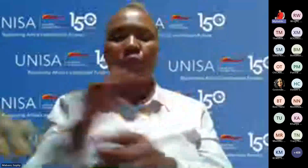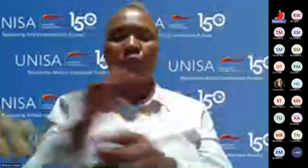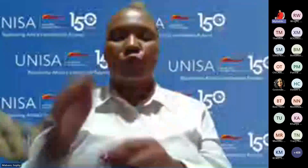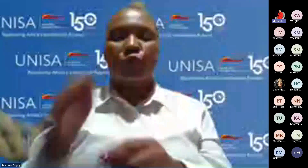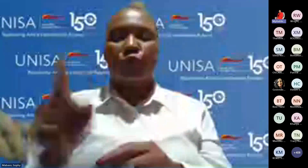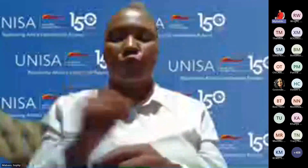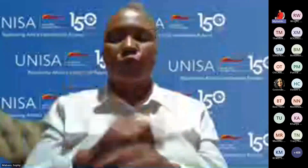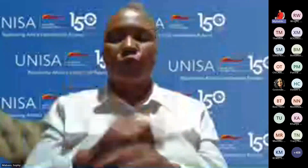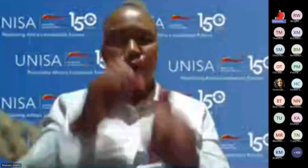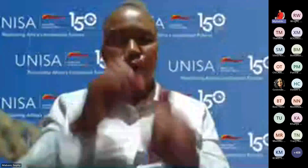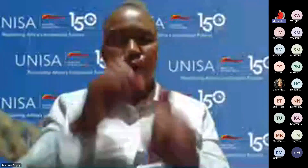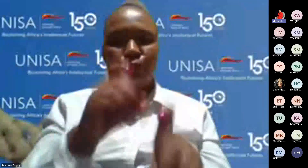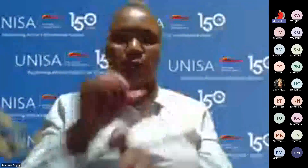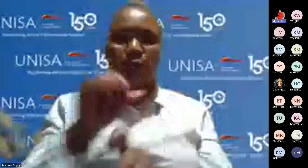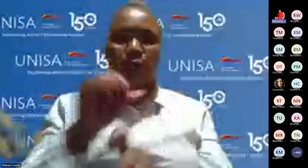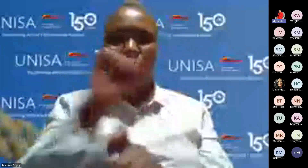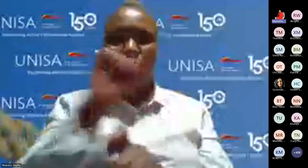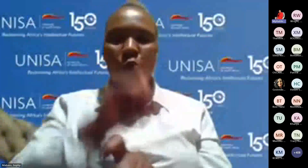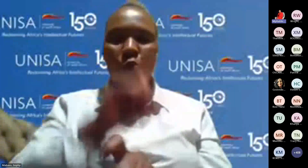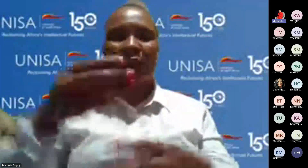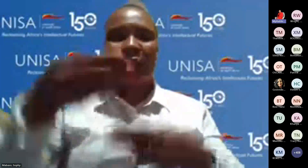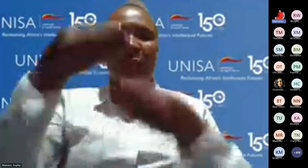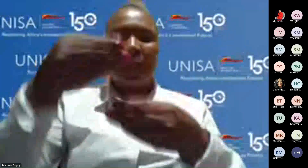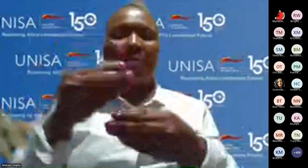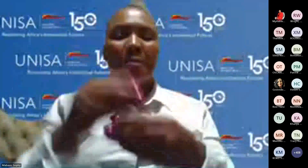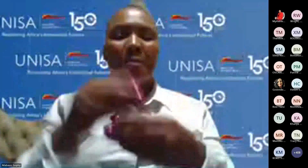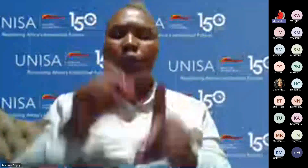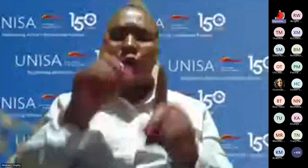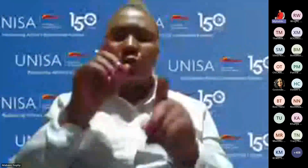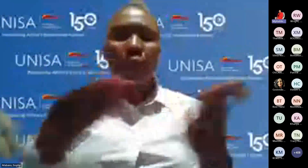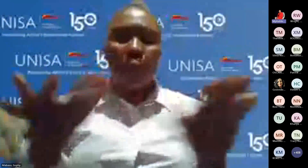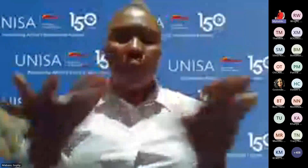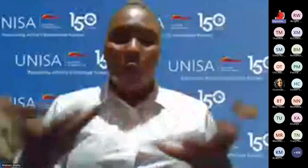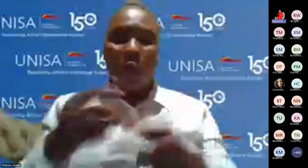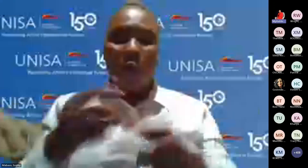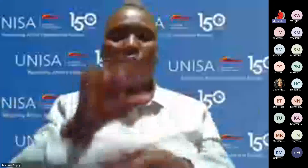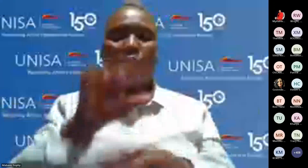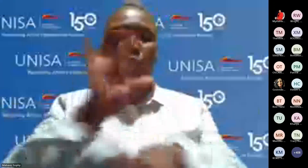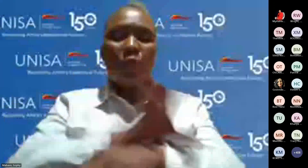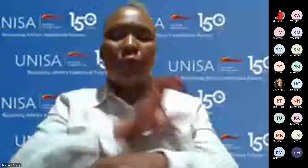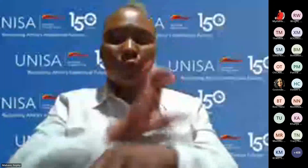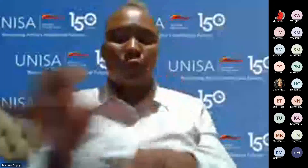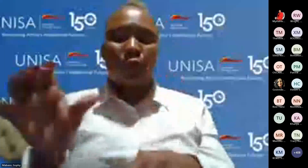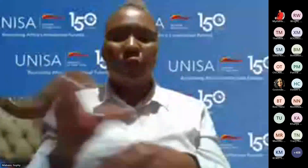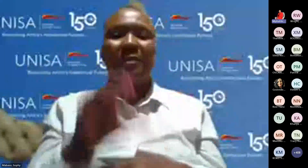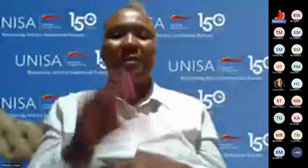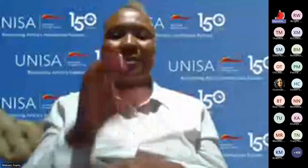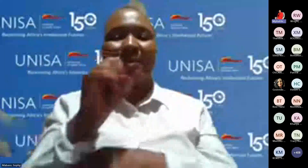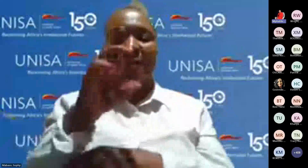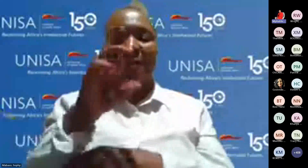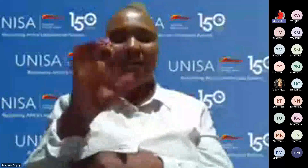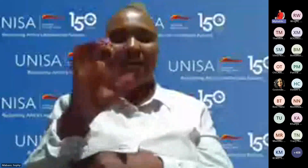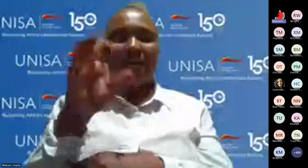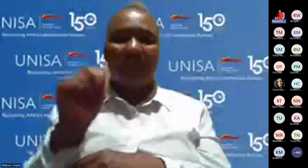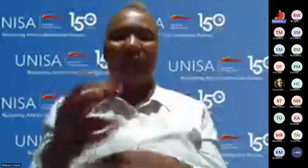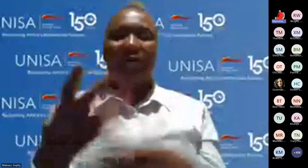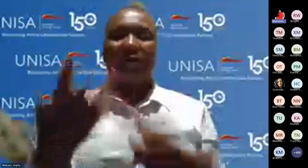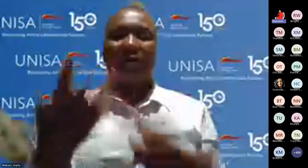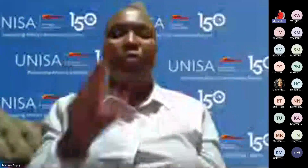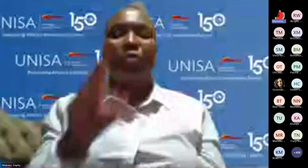screenshot your script, you'll just screenshot it on your computer screen. Also, when